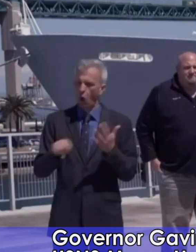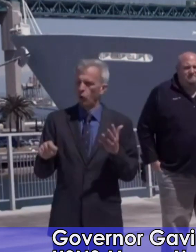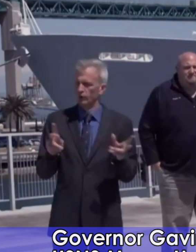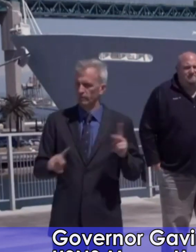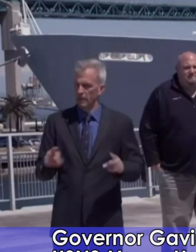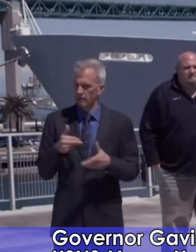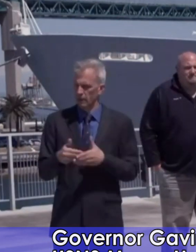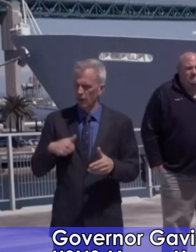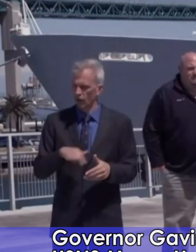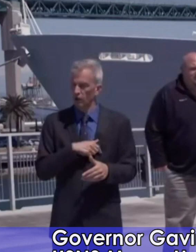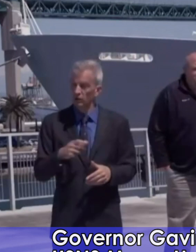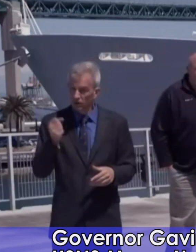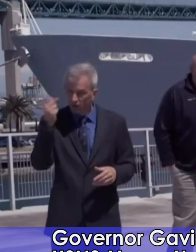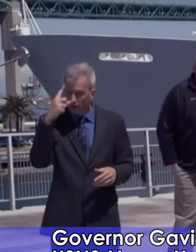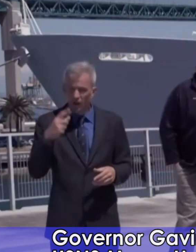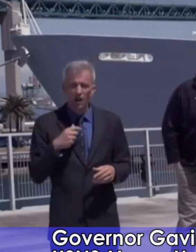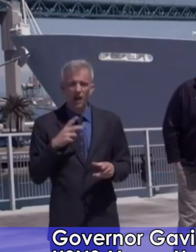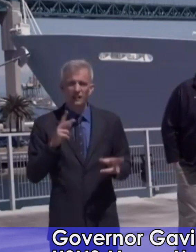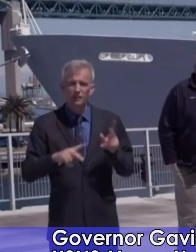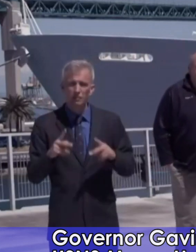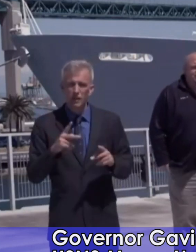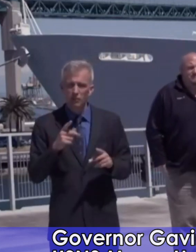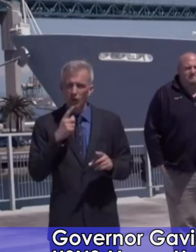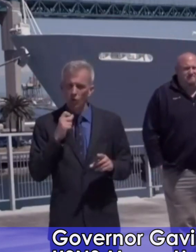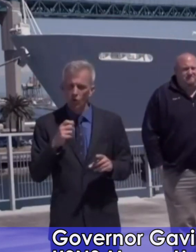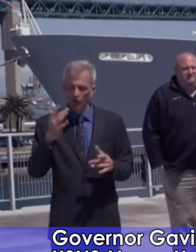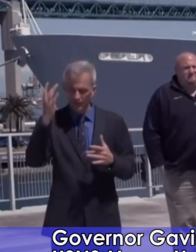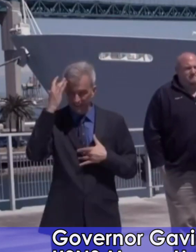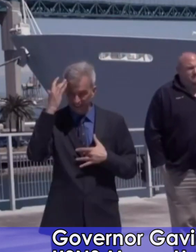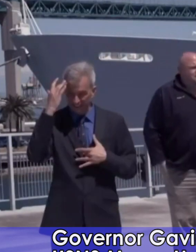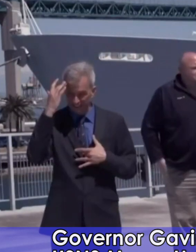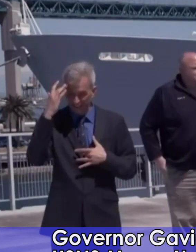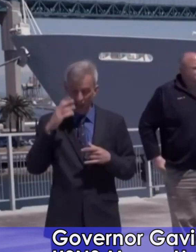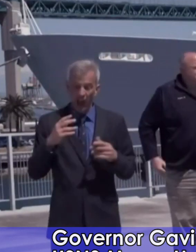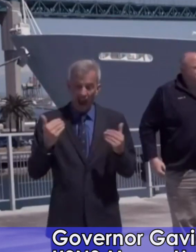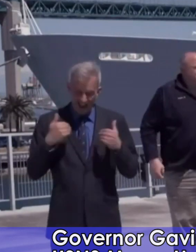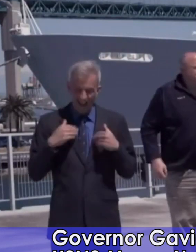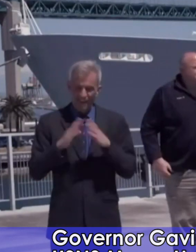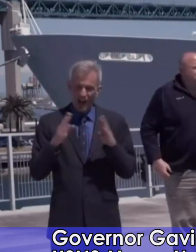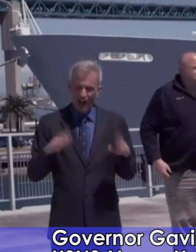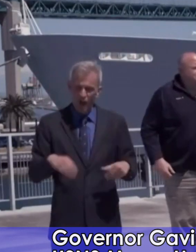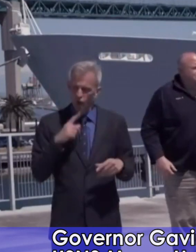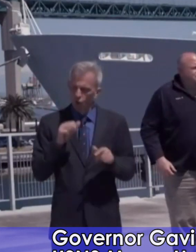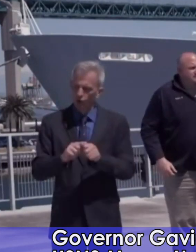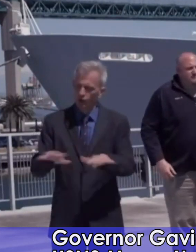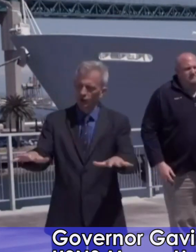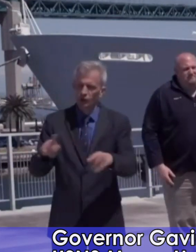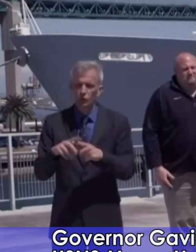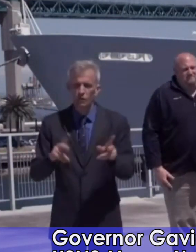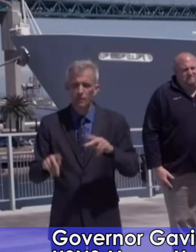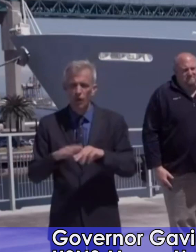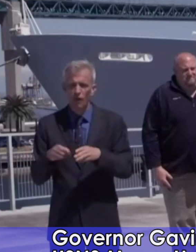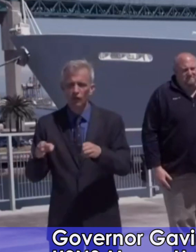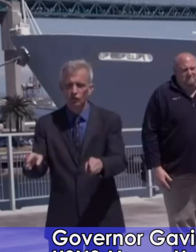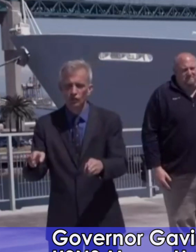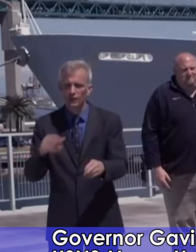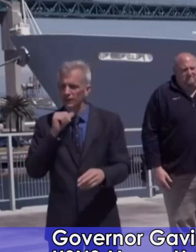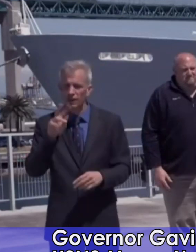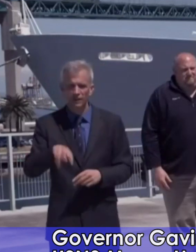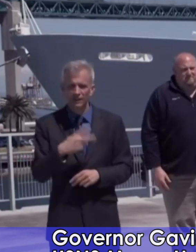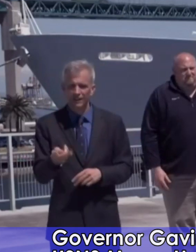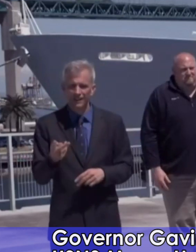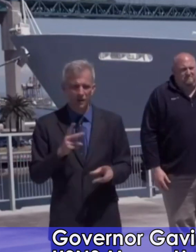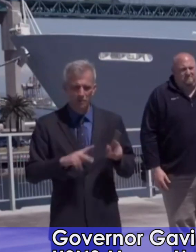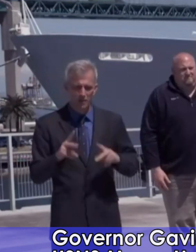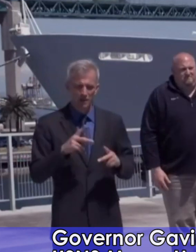it's people who are housed who are infected first who would be giving it to people who are on the streets, not vice versa. So we really need to break those barriers down and